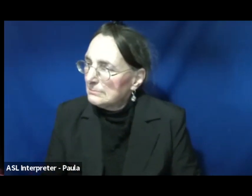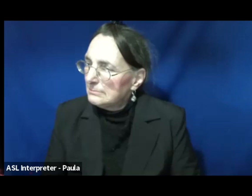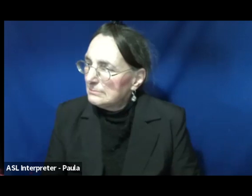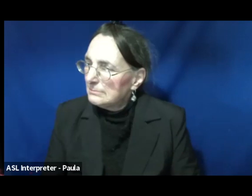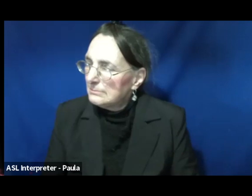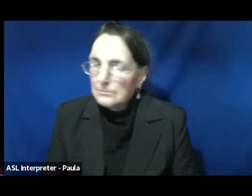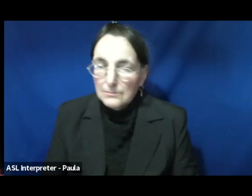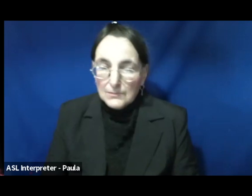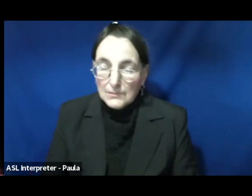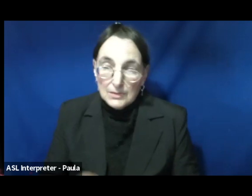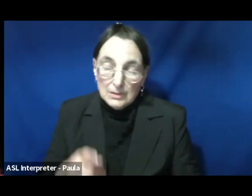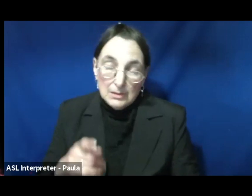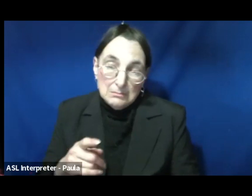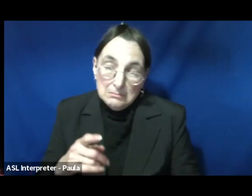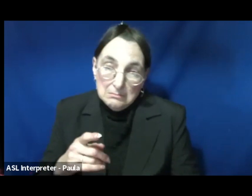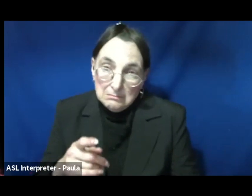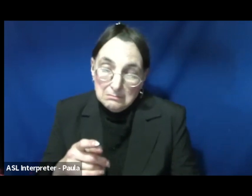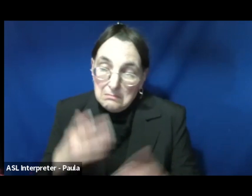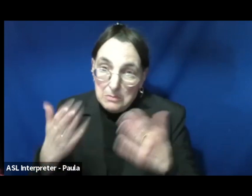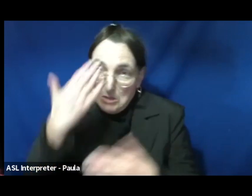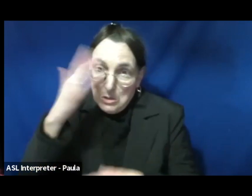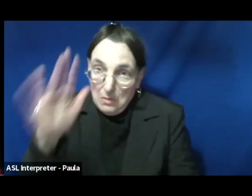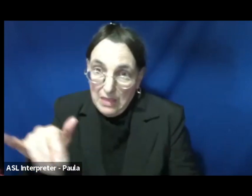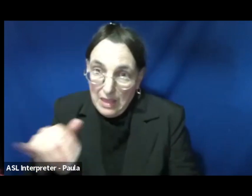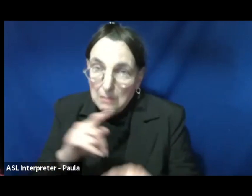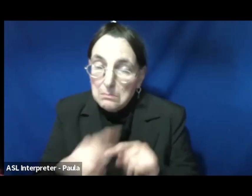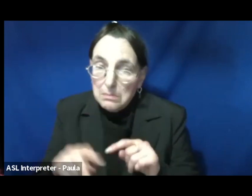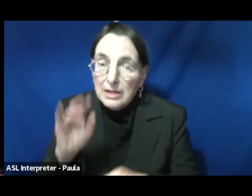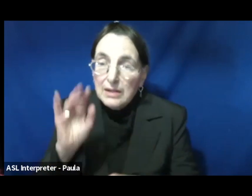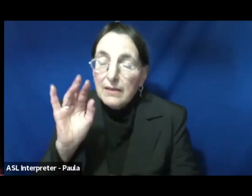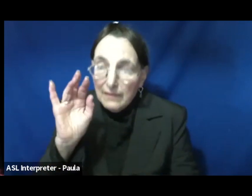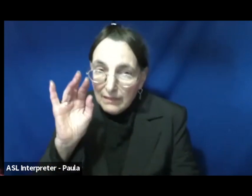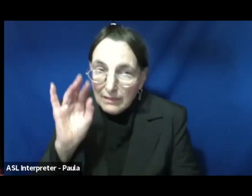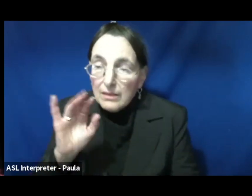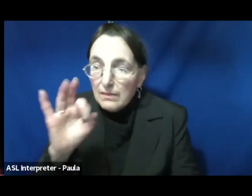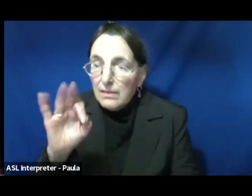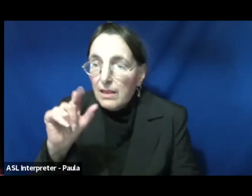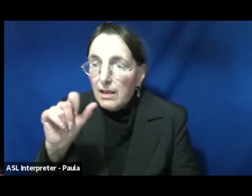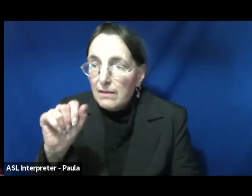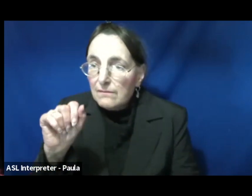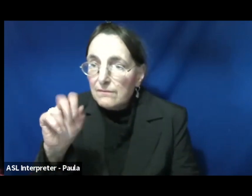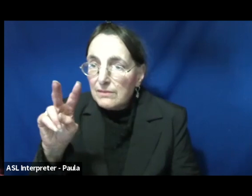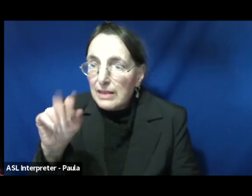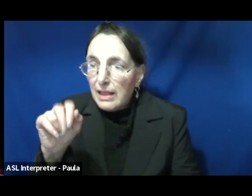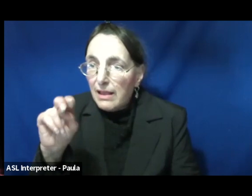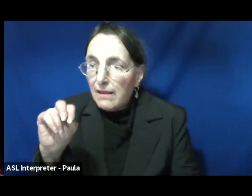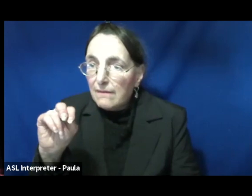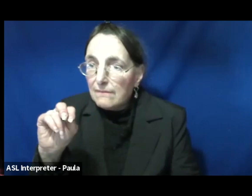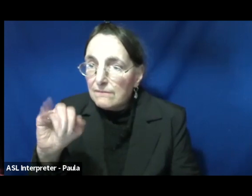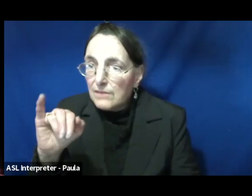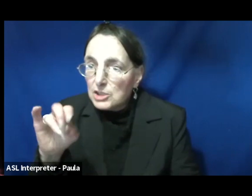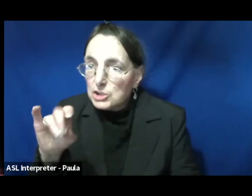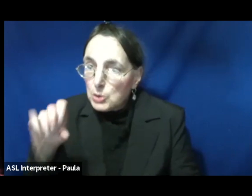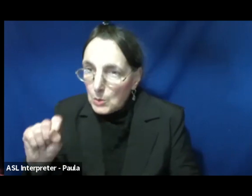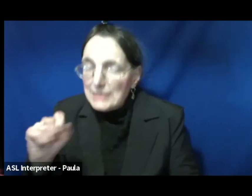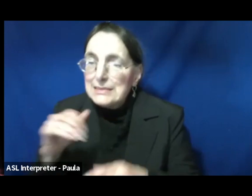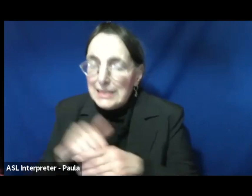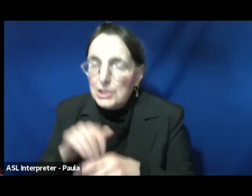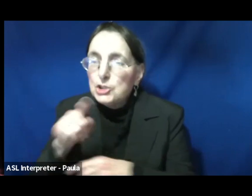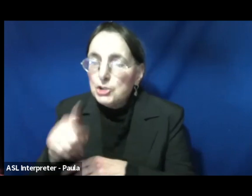It's news for you, right? But the endocannabinoid system, cannabinoids in your body that help actually keep a bunch of systems in